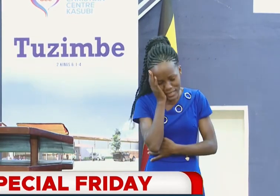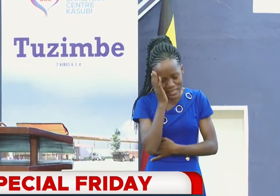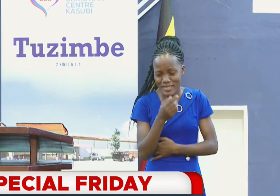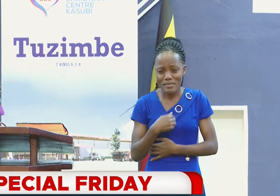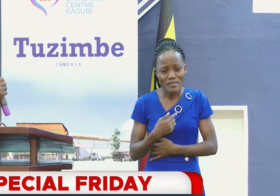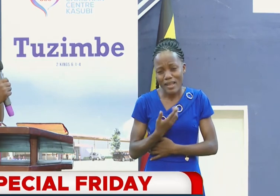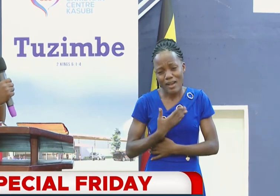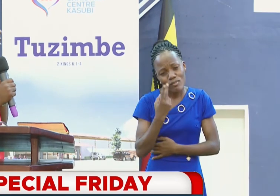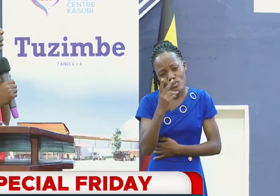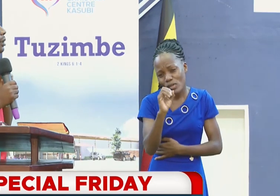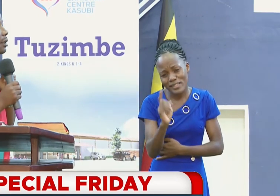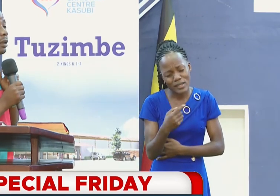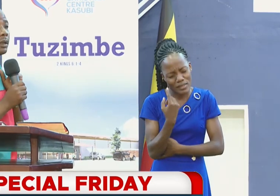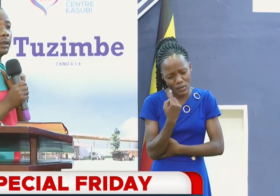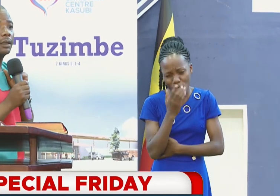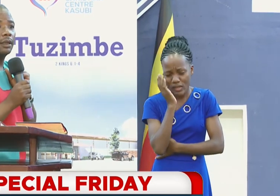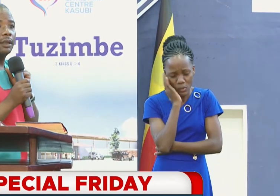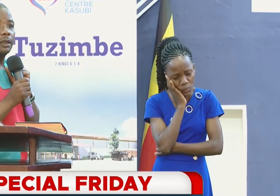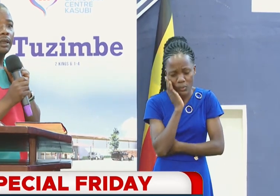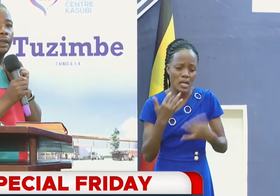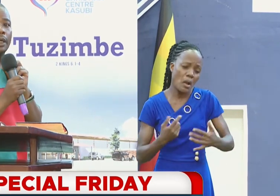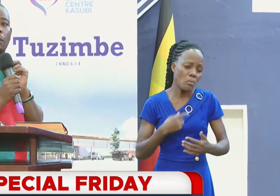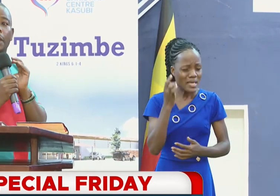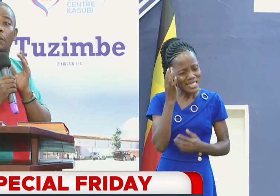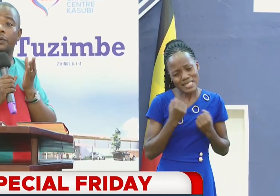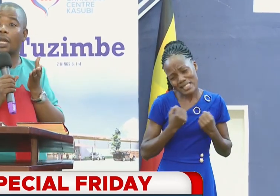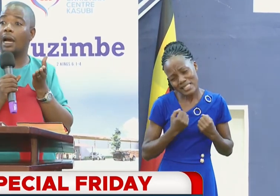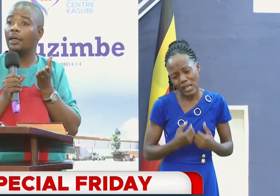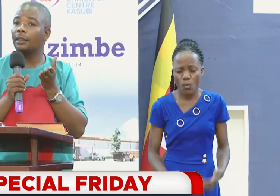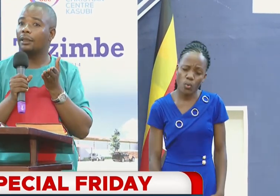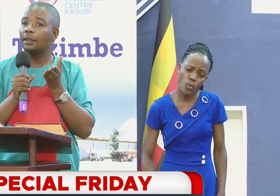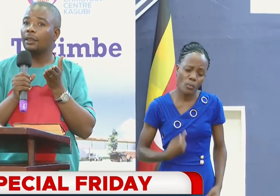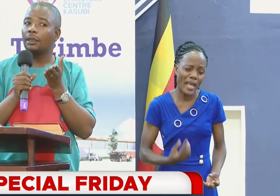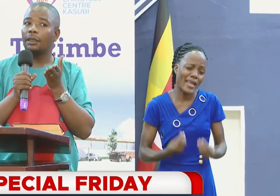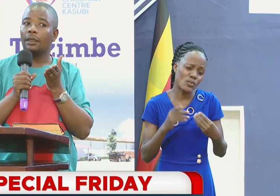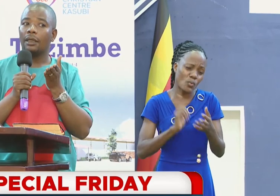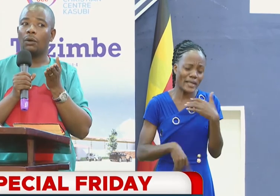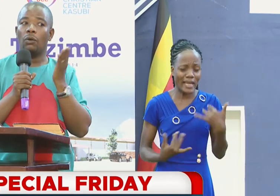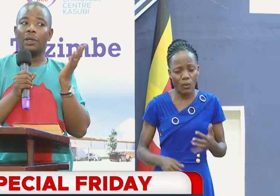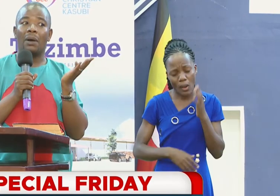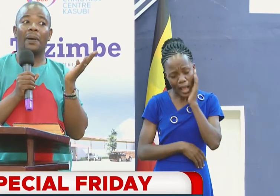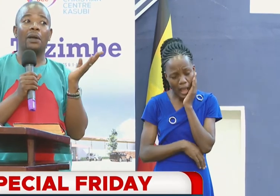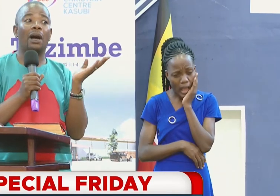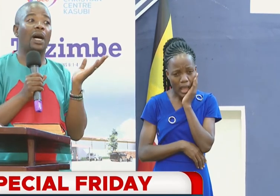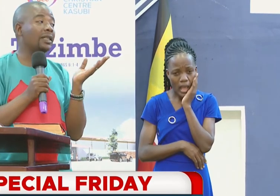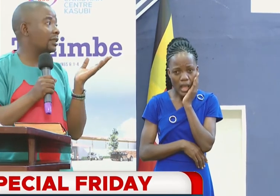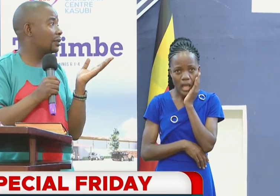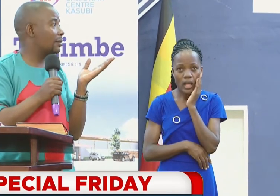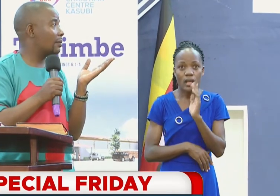starts pounding, now I'm sick, I only have 20,000 in my house. How am I going to